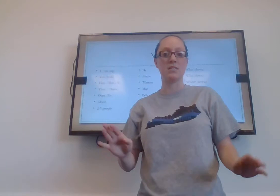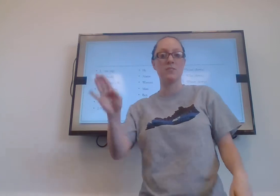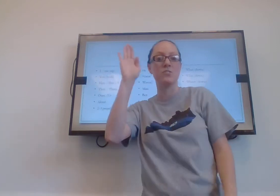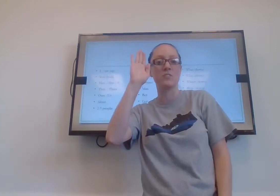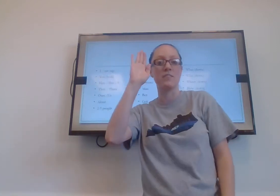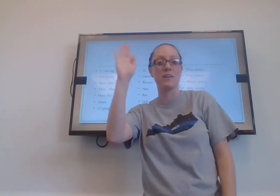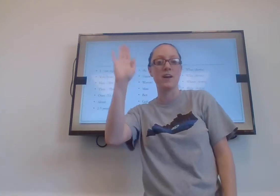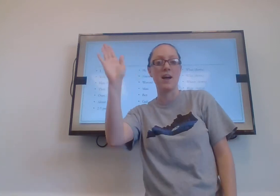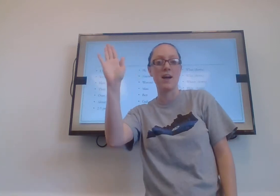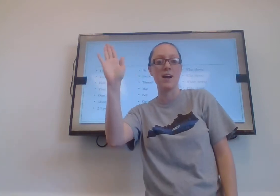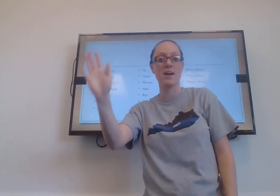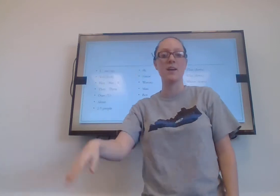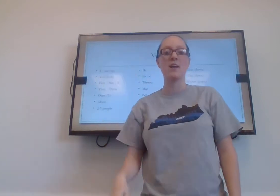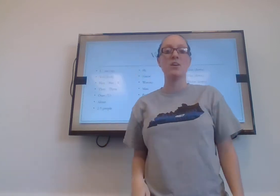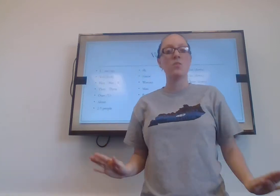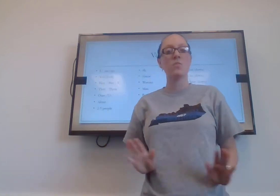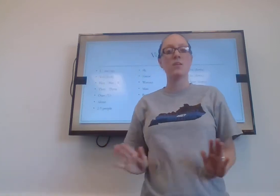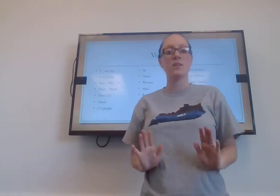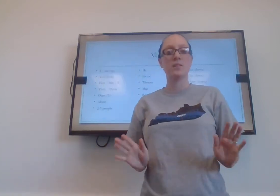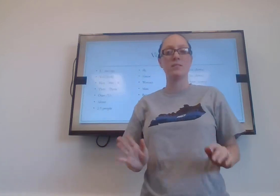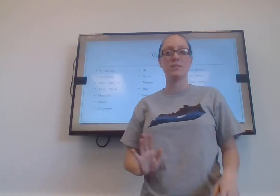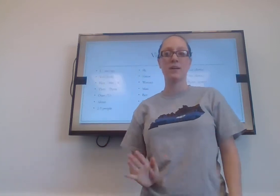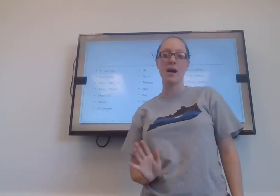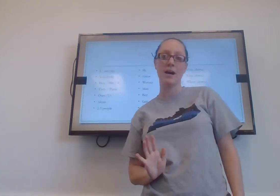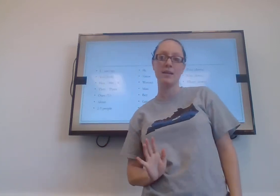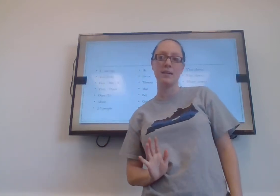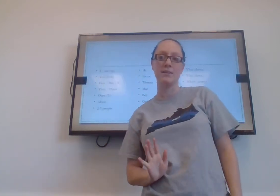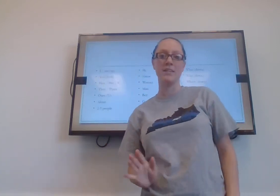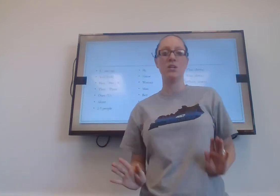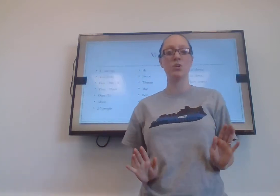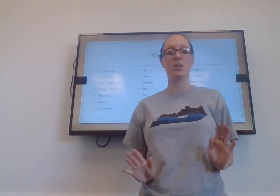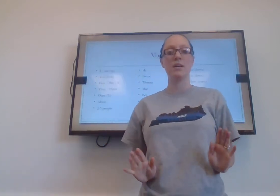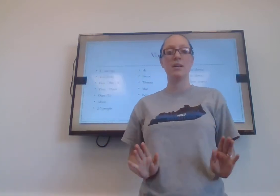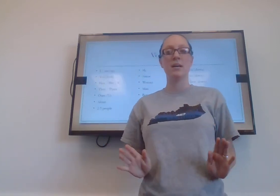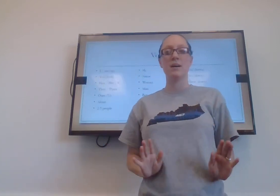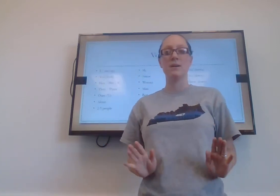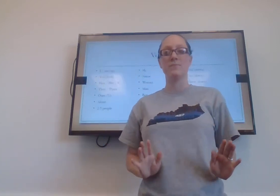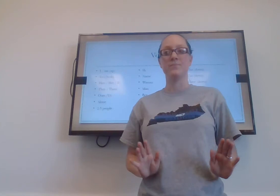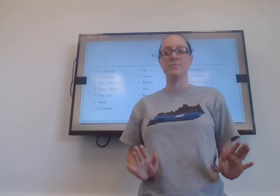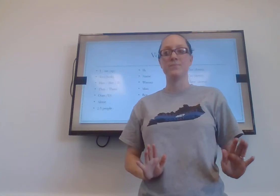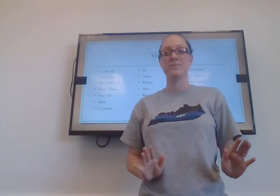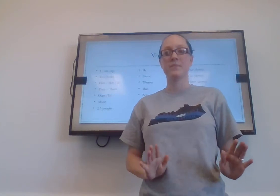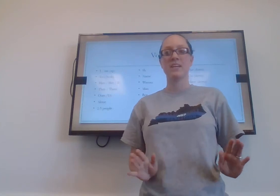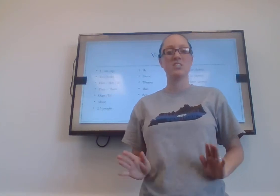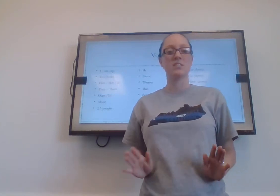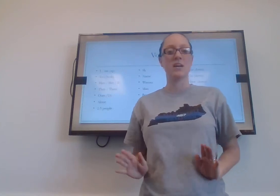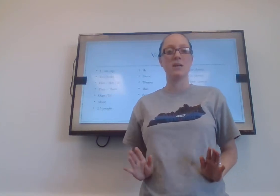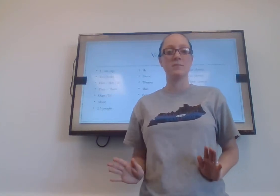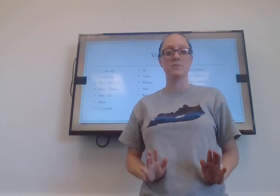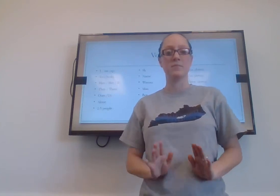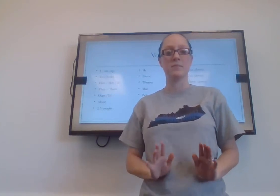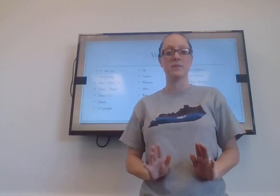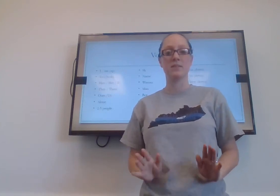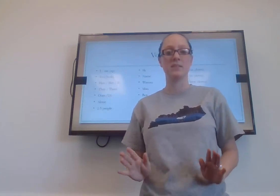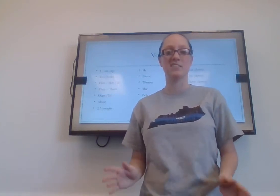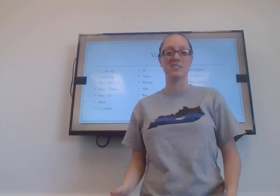enthusiastic. You're just kind of like a high. You don't want to high down here. It's just not. It